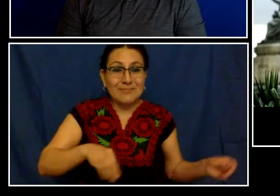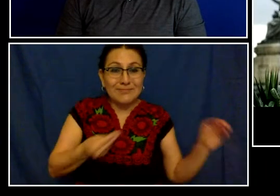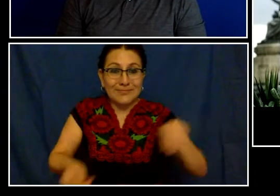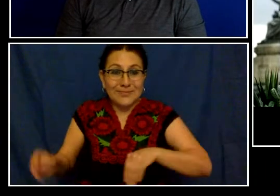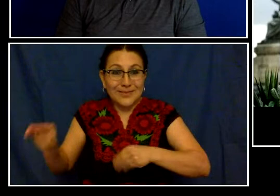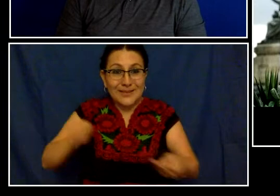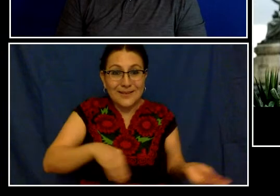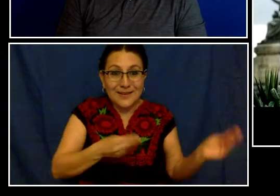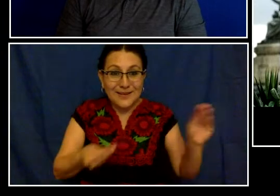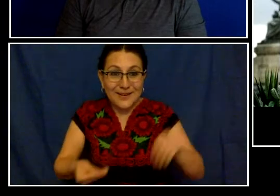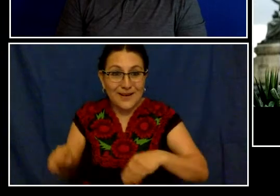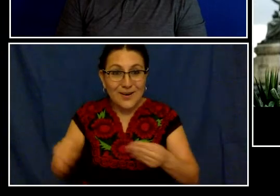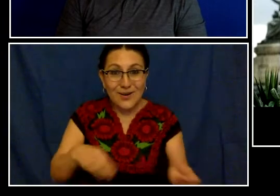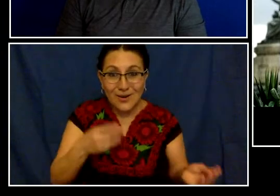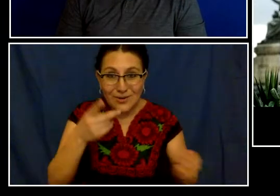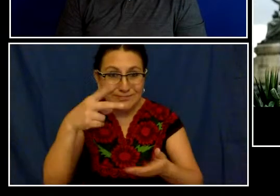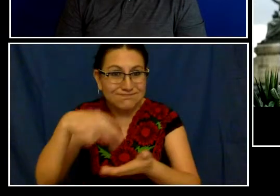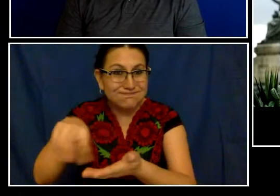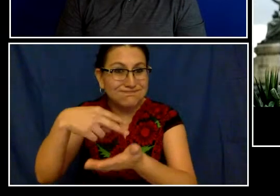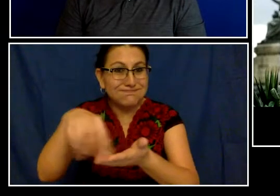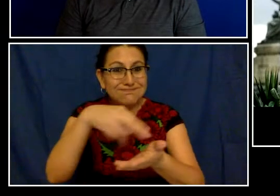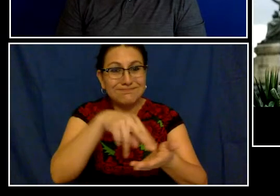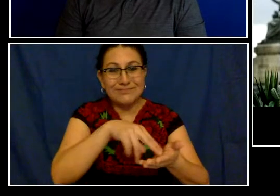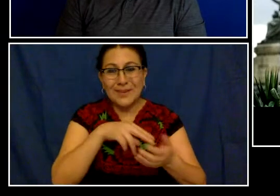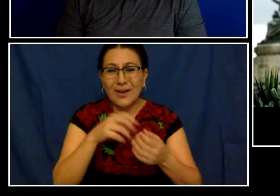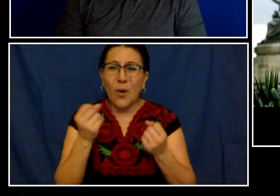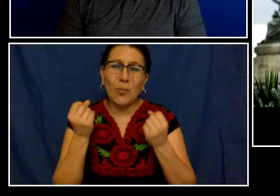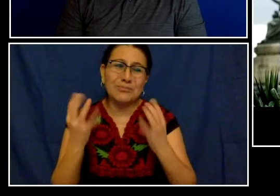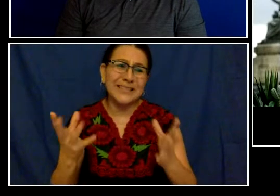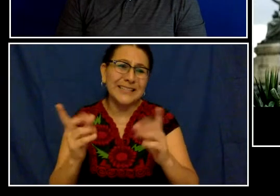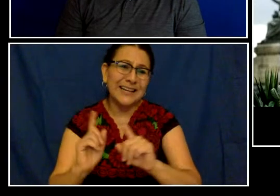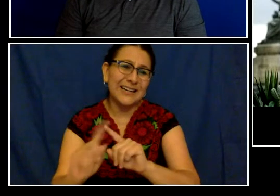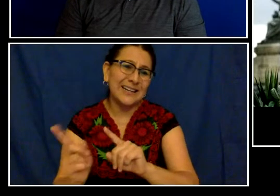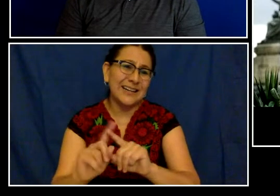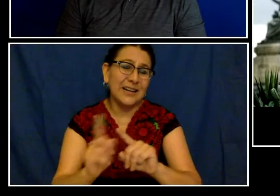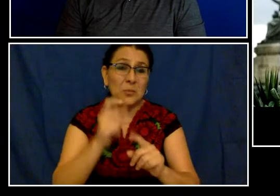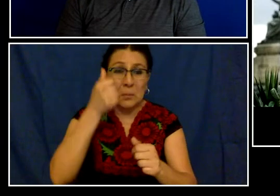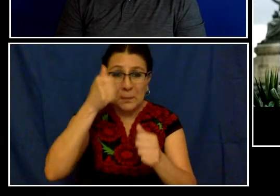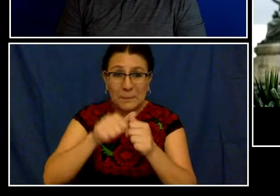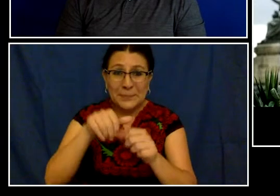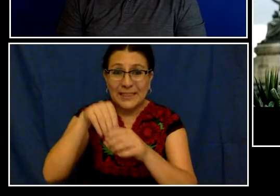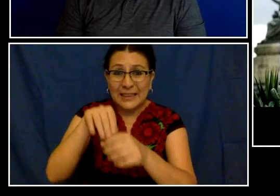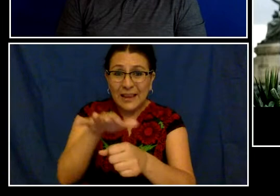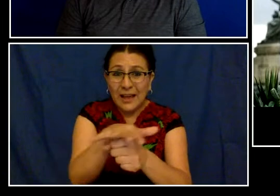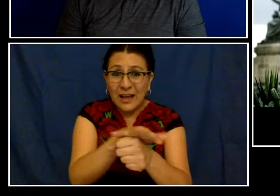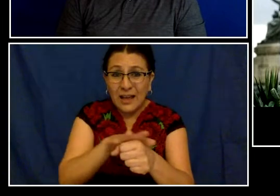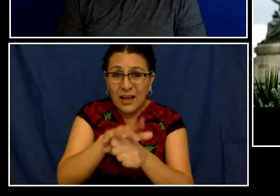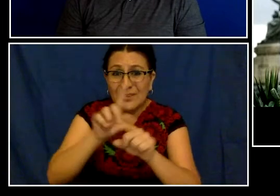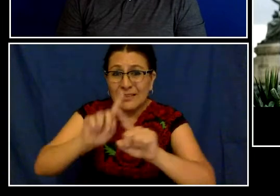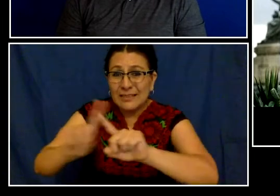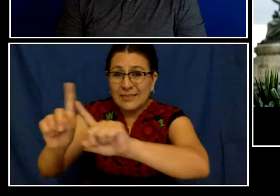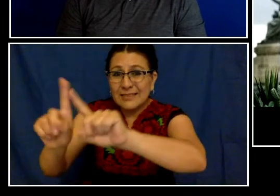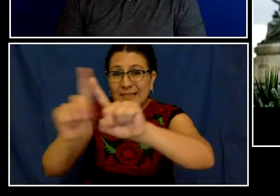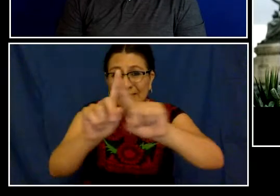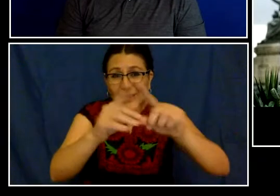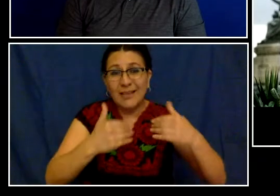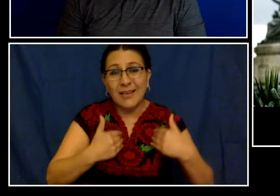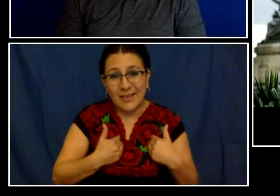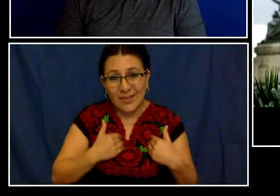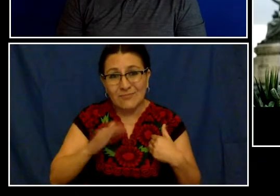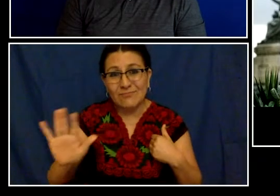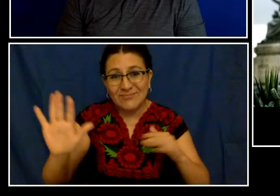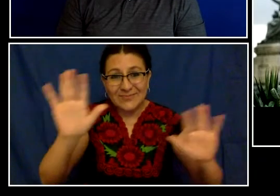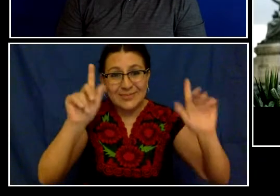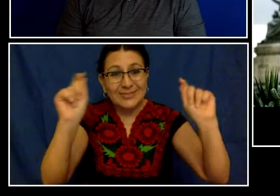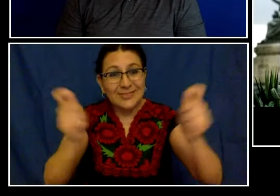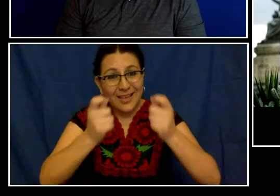and groups celebrating, dancing, doing their, dances, their traditional dances. So much happening. And remember, this